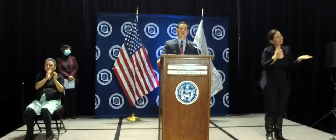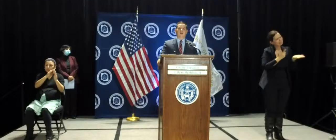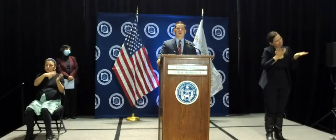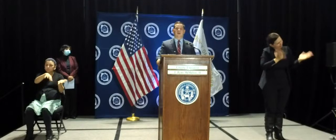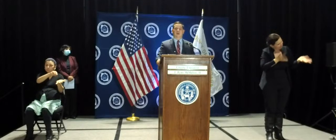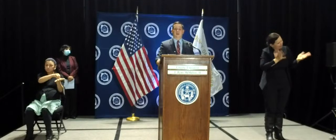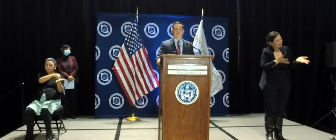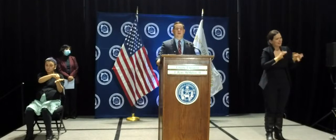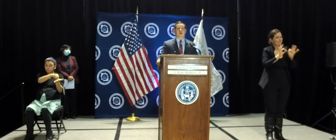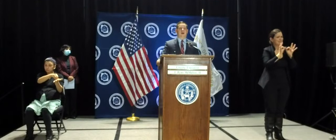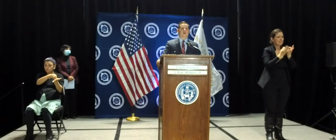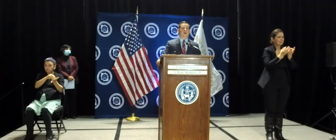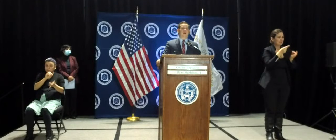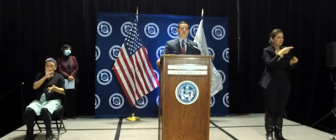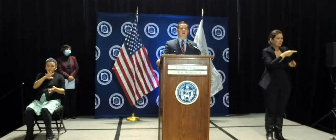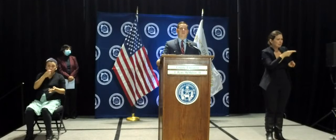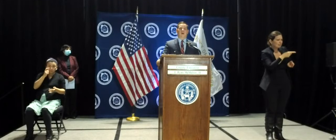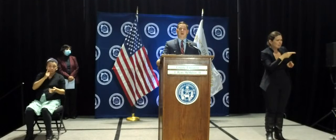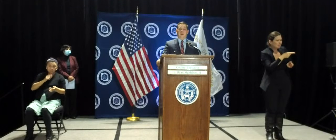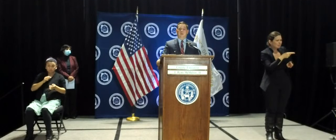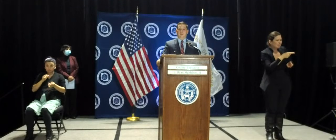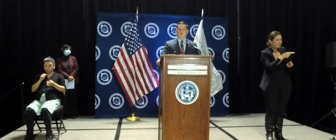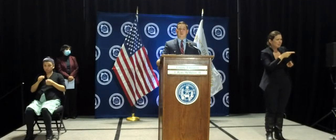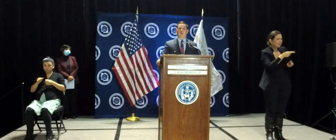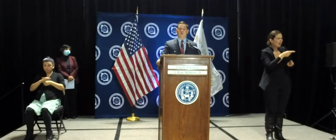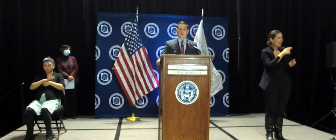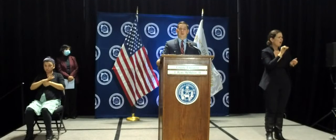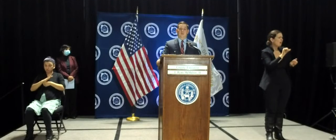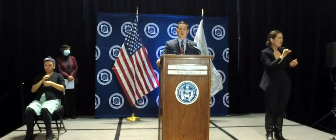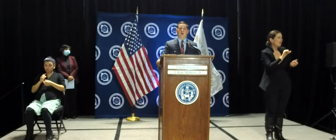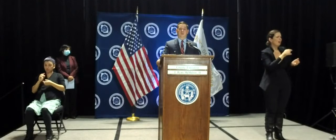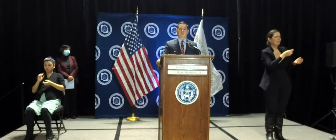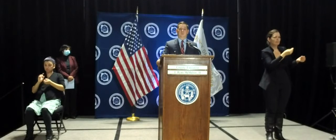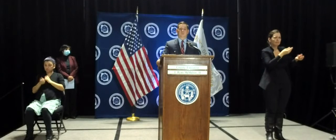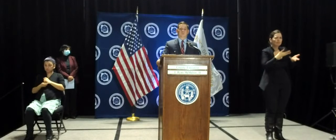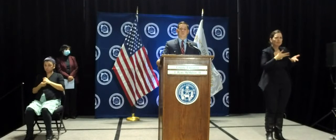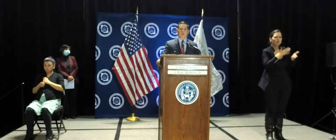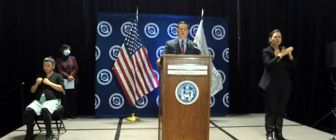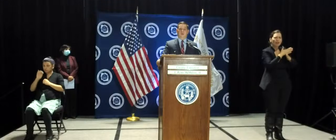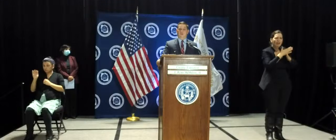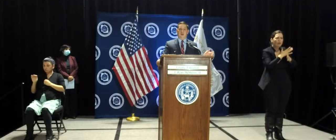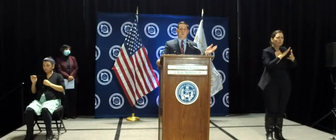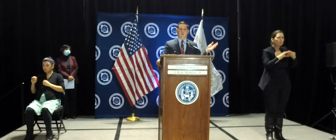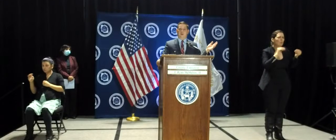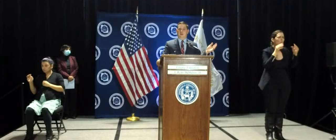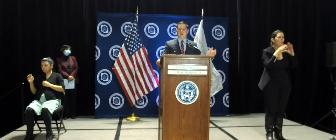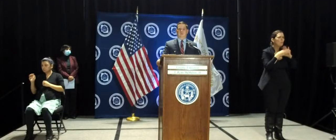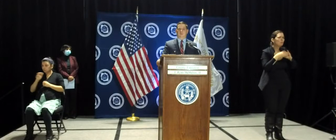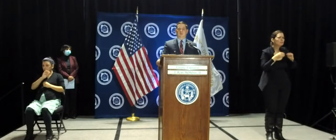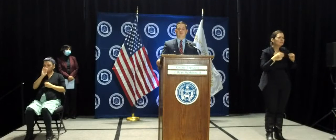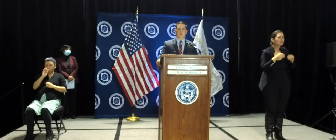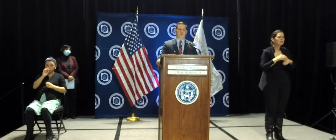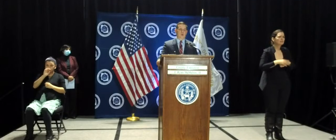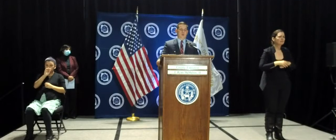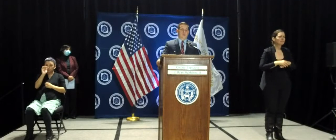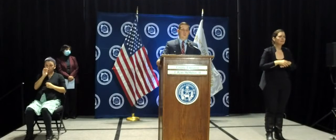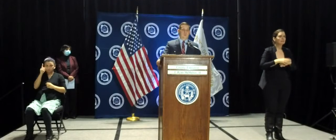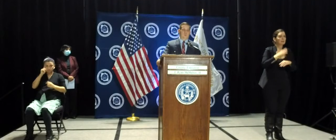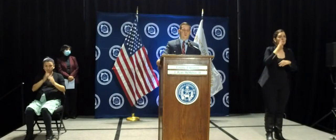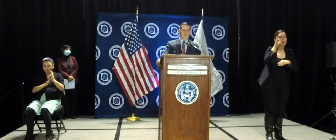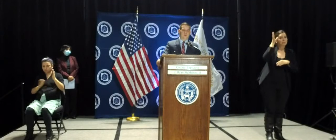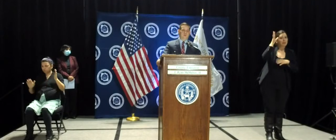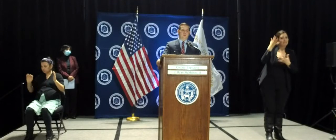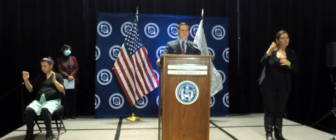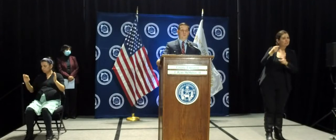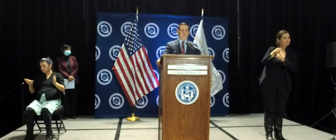Sunday, and on a Monday or Tuesday they've lost them, and it just happened like that. And so